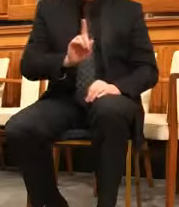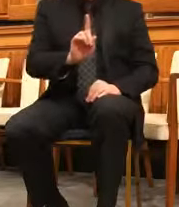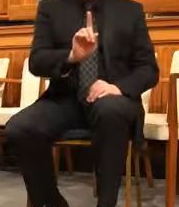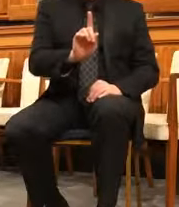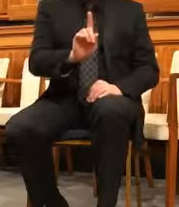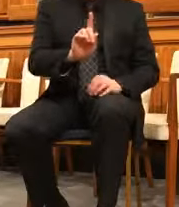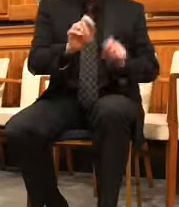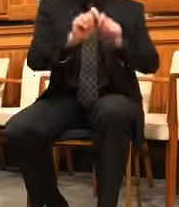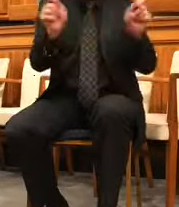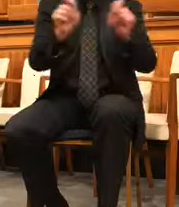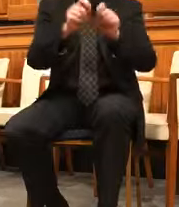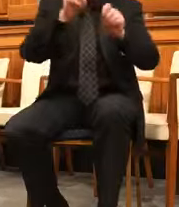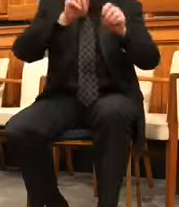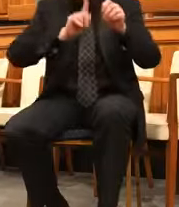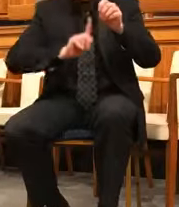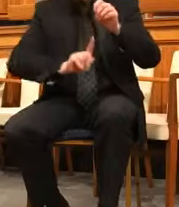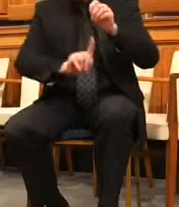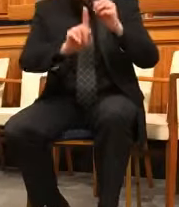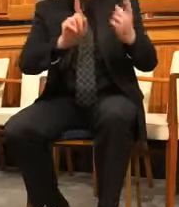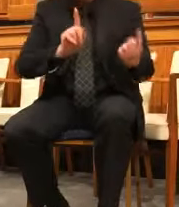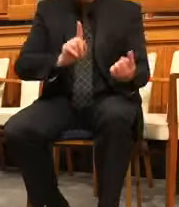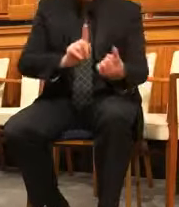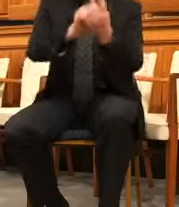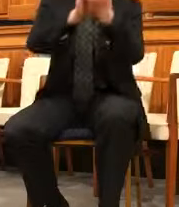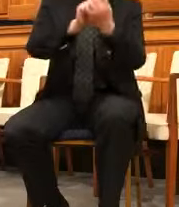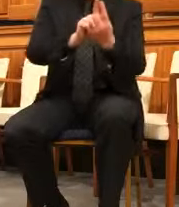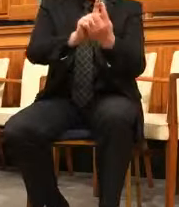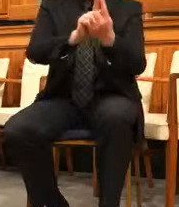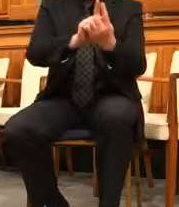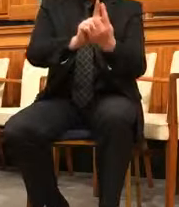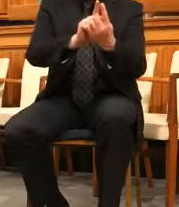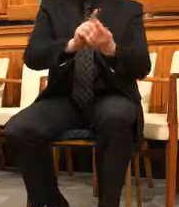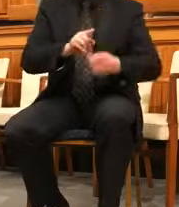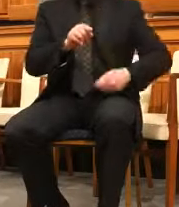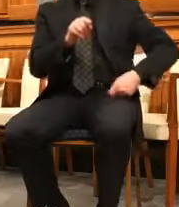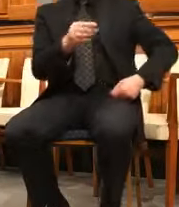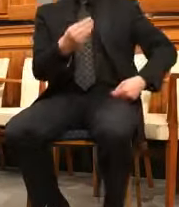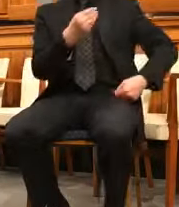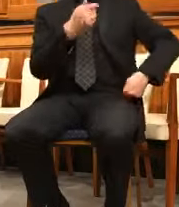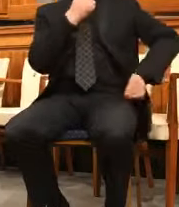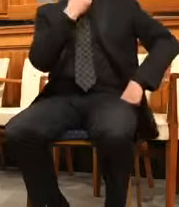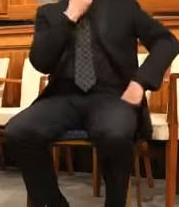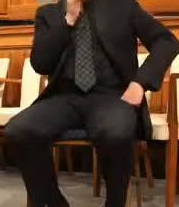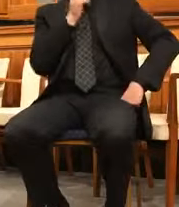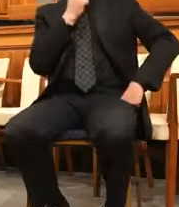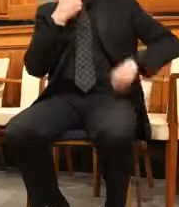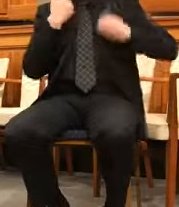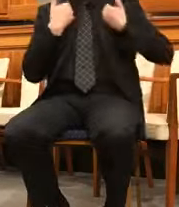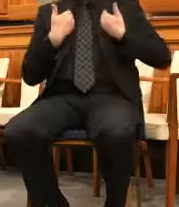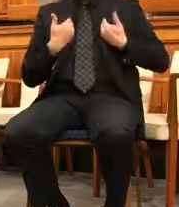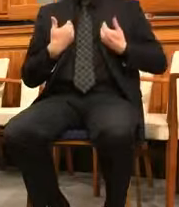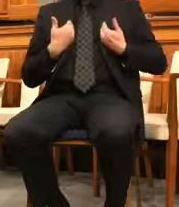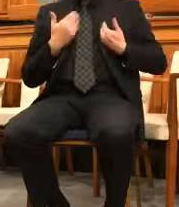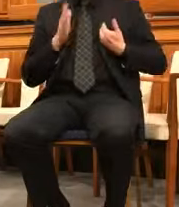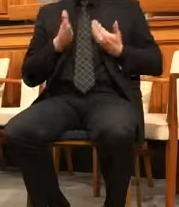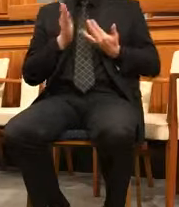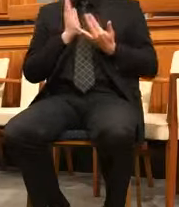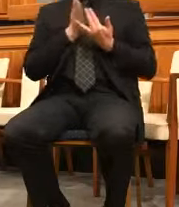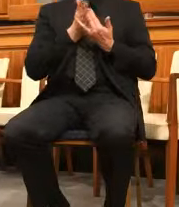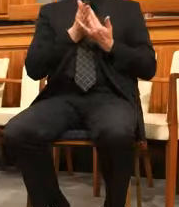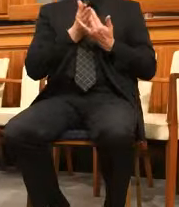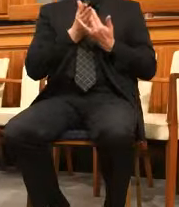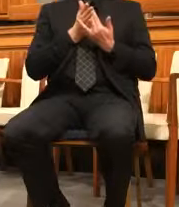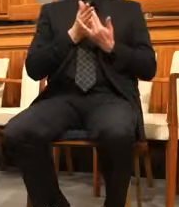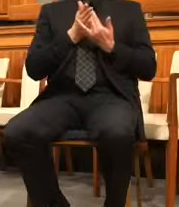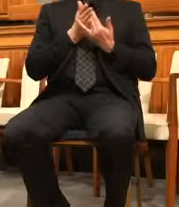you are. There has to be a mediator, a go-between. Your sins have to be forgiven for you to